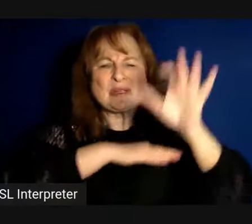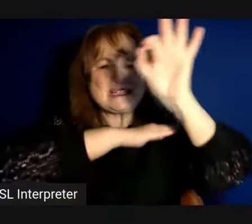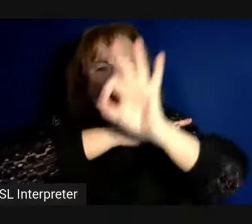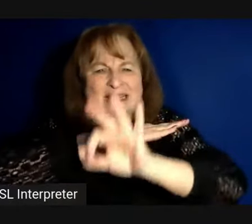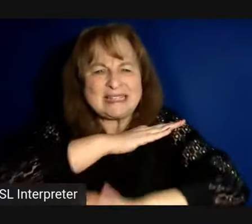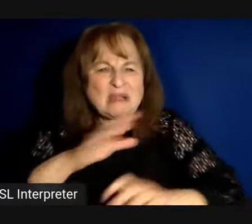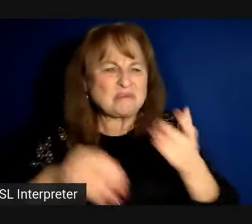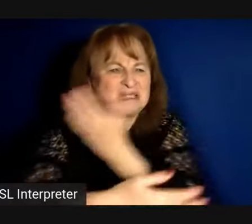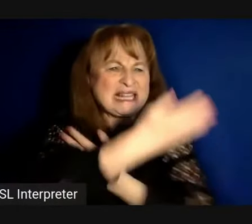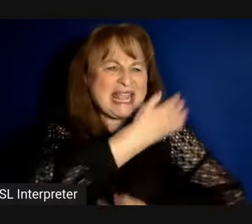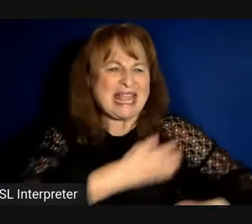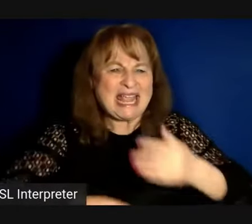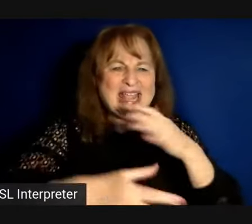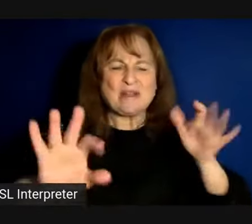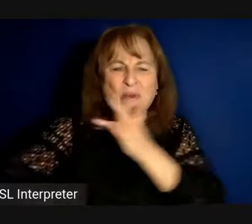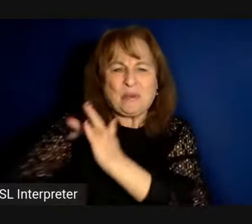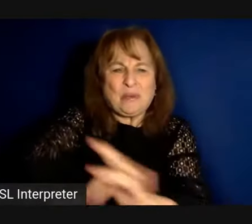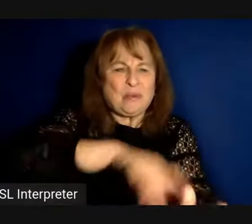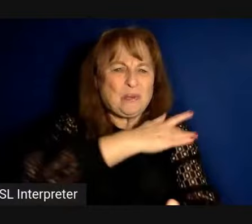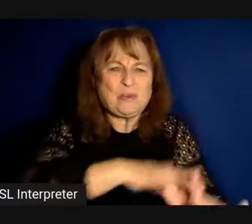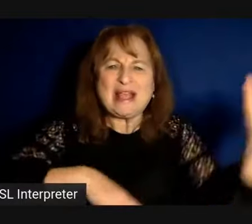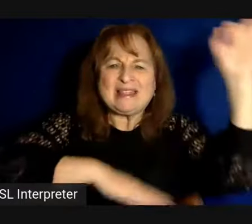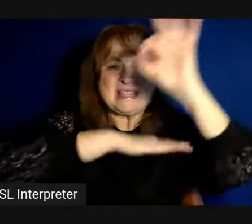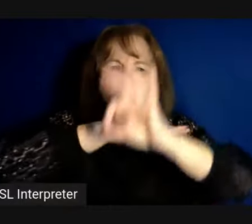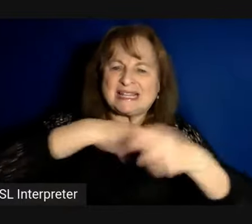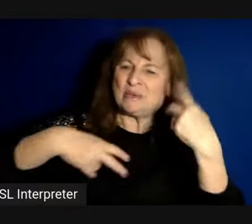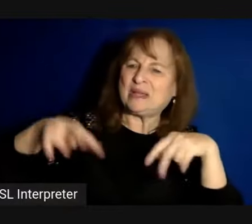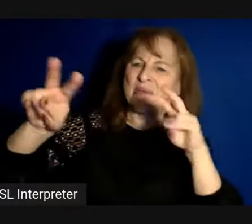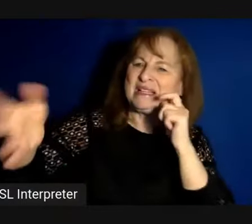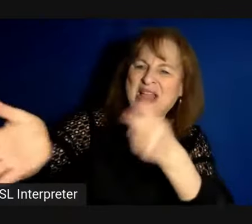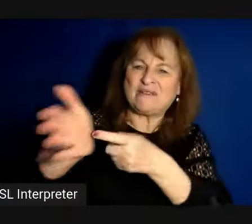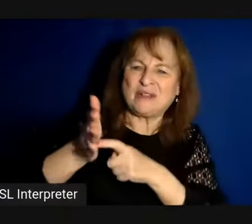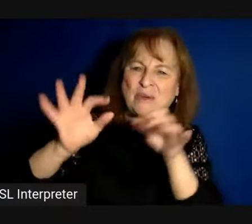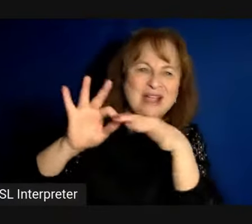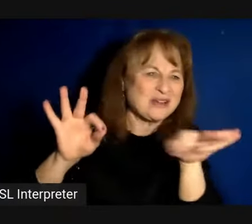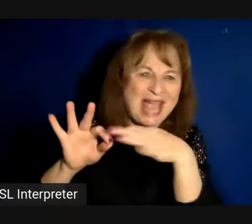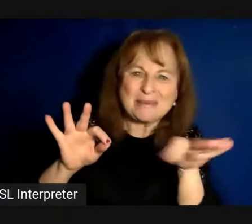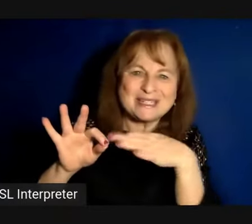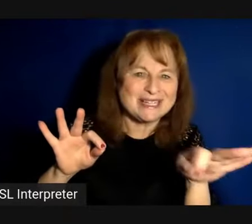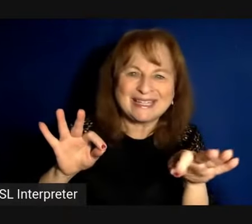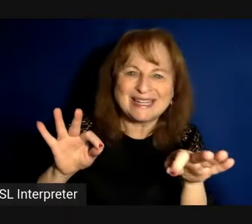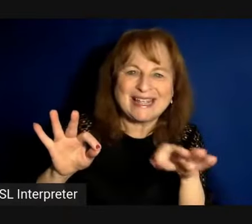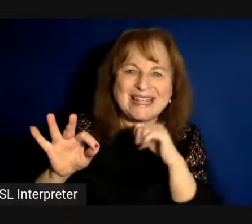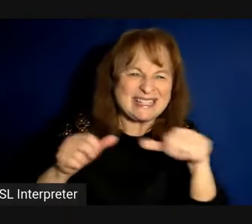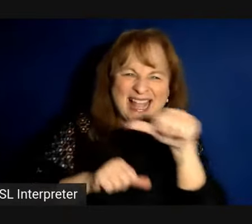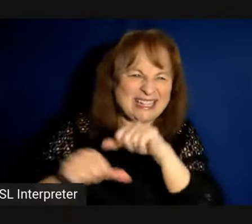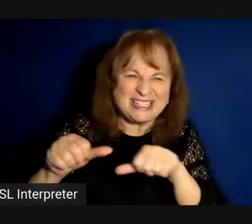sleeves the sunset one thing we can watch that won't require captioning and isn't each other